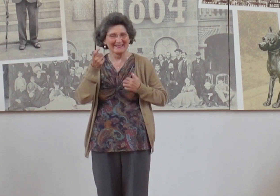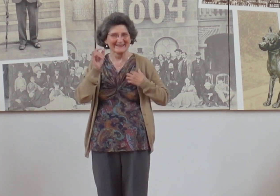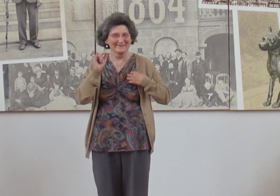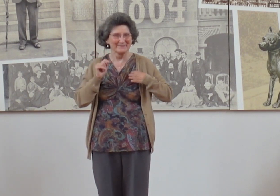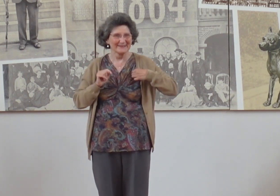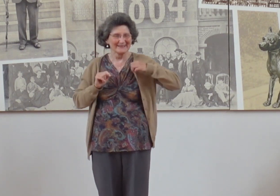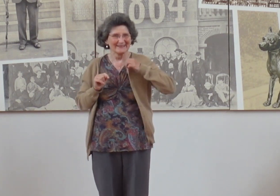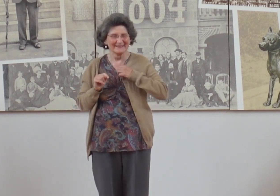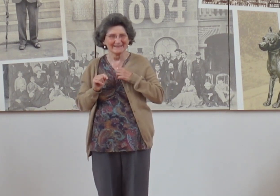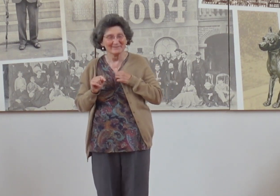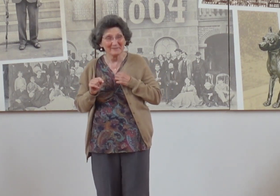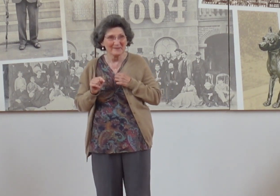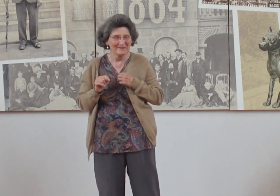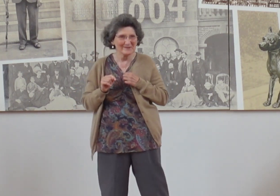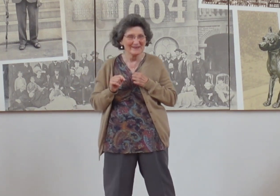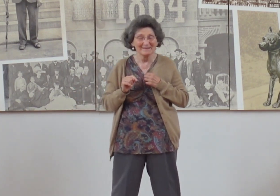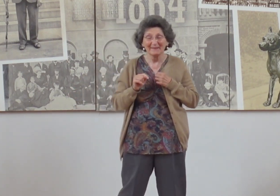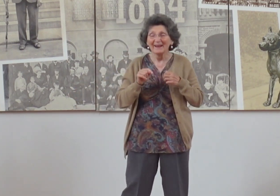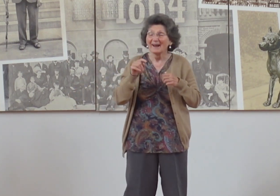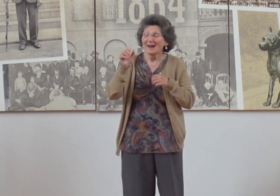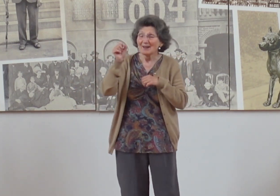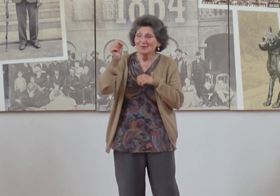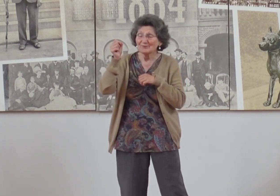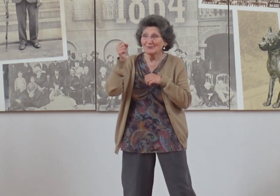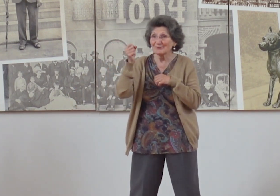Nancy was pushing for that a little bit more,